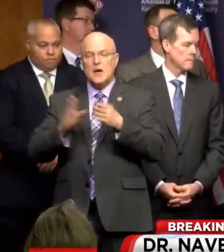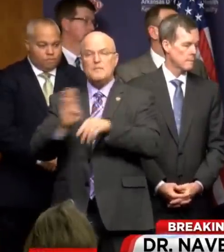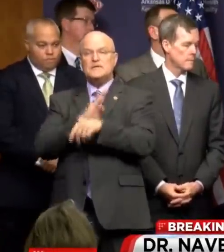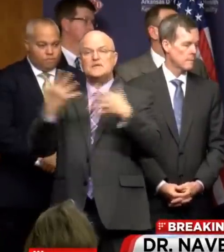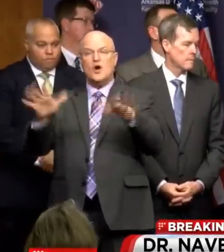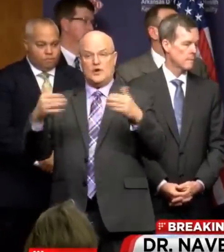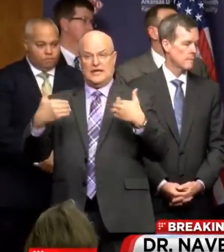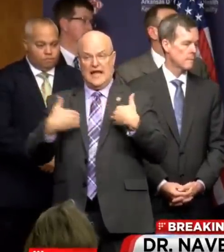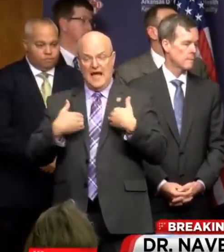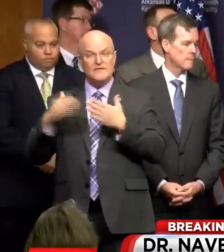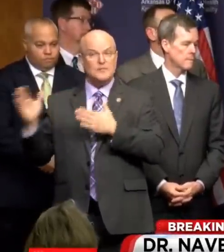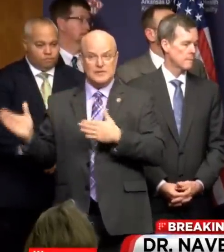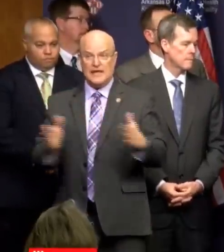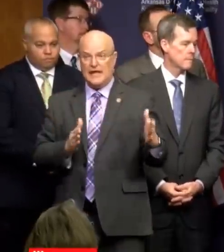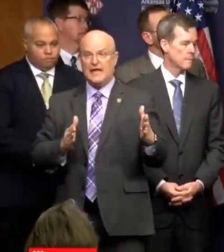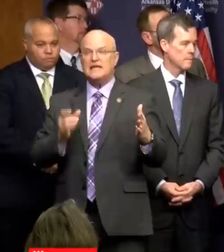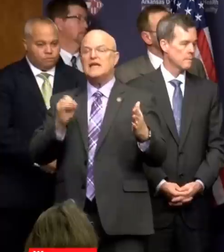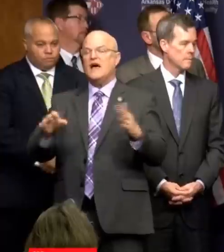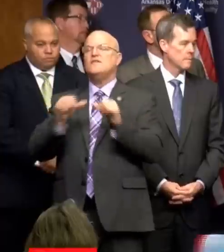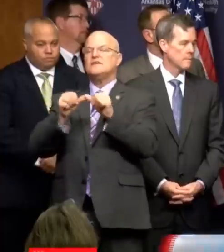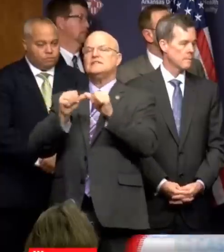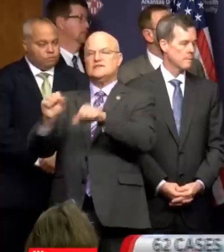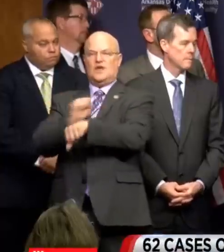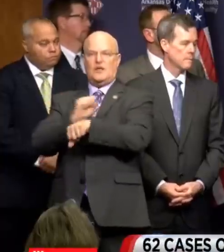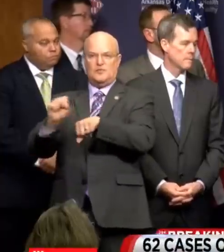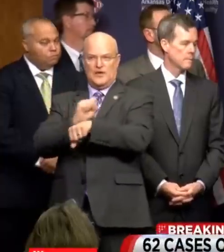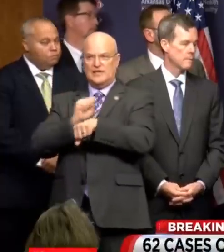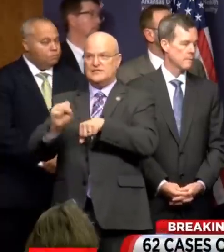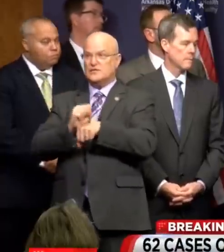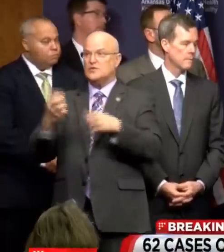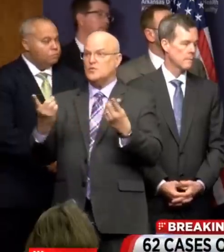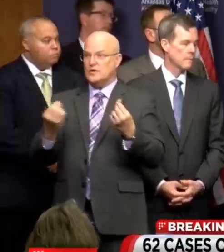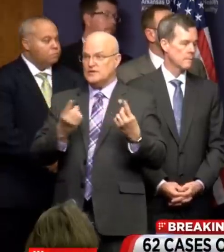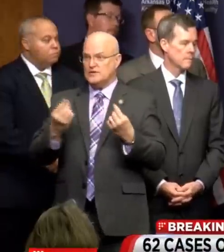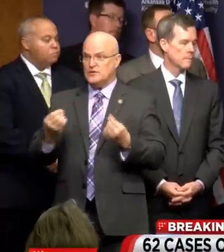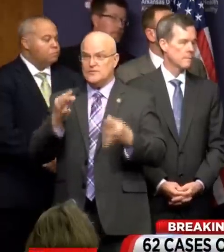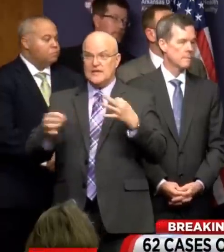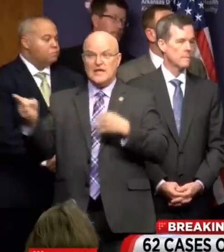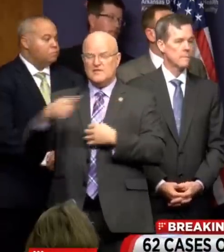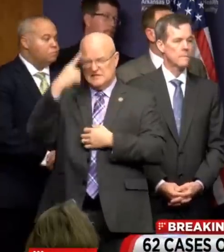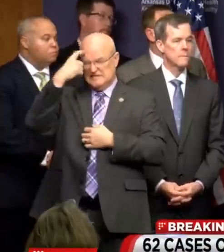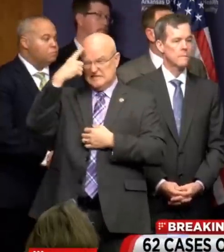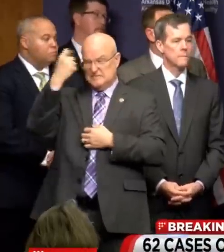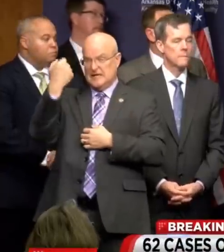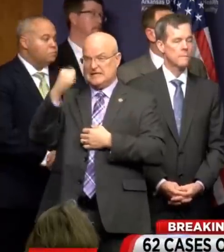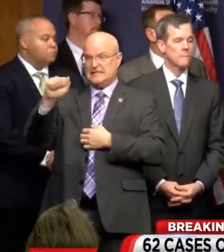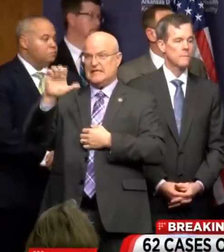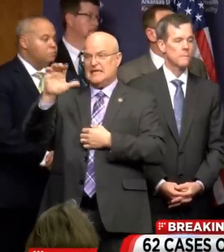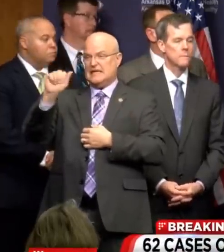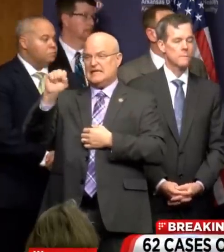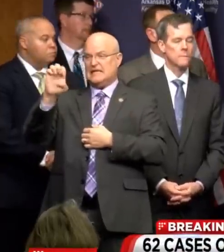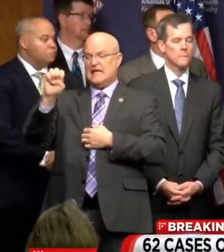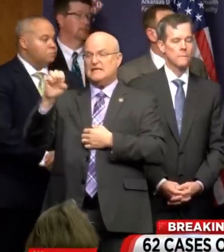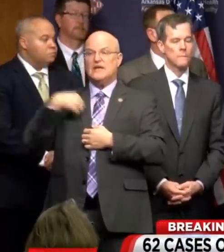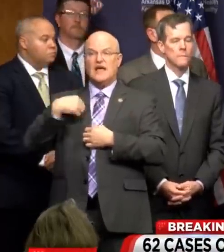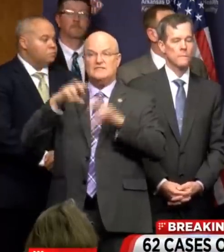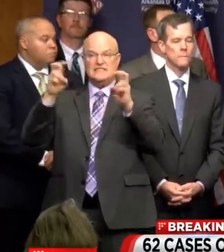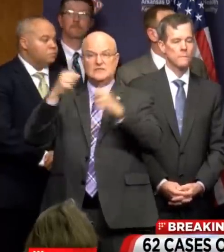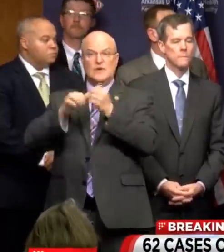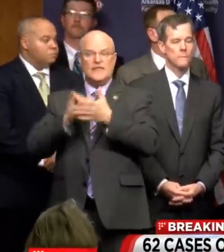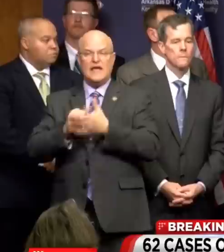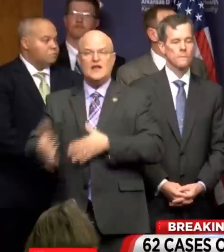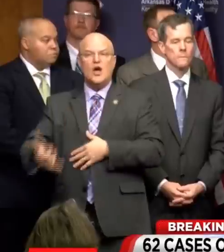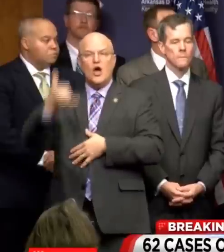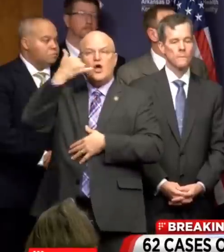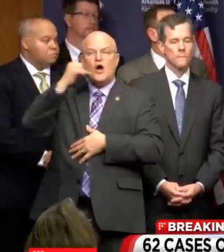have already have a plan of continued operations and what to do. If you suspect any case or have any issues with that, you can